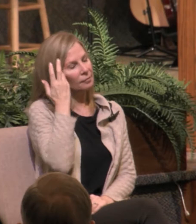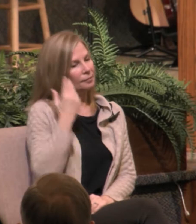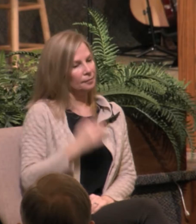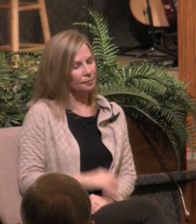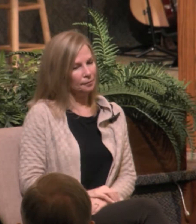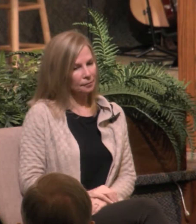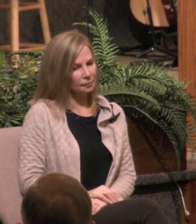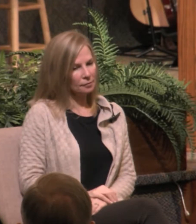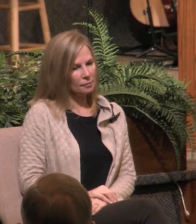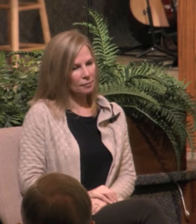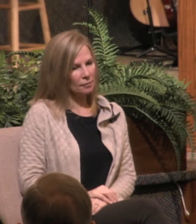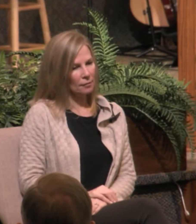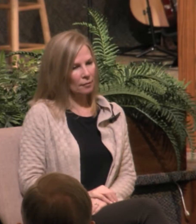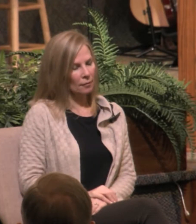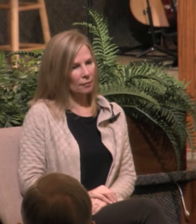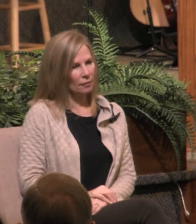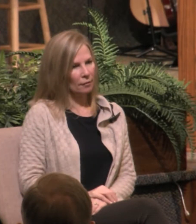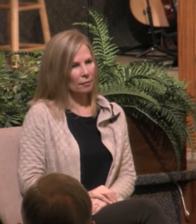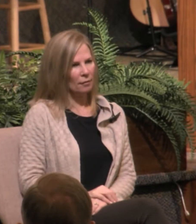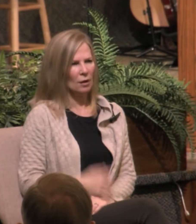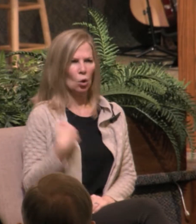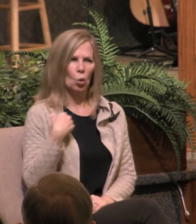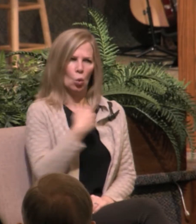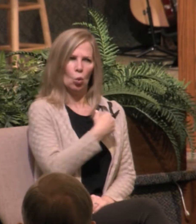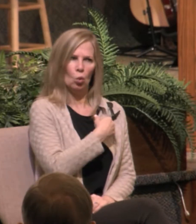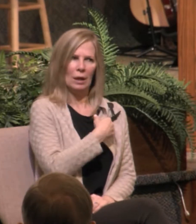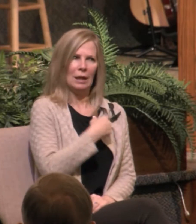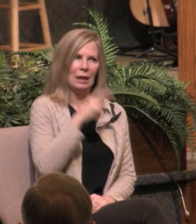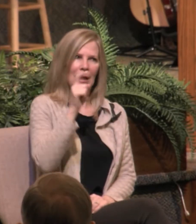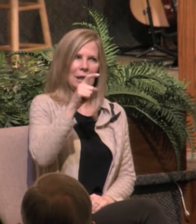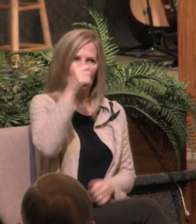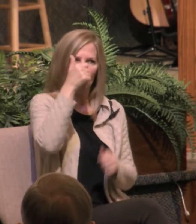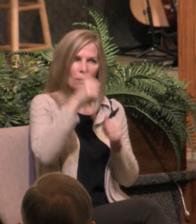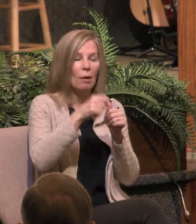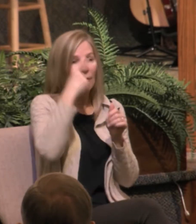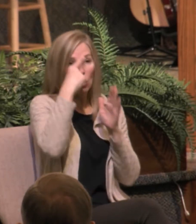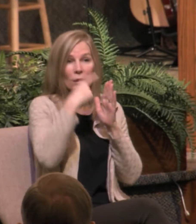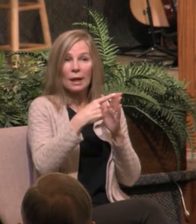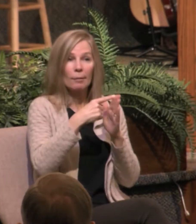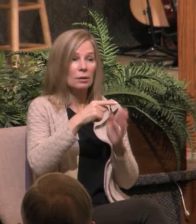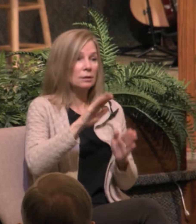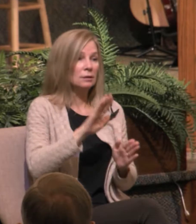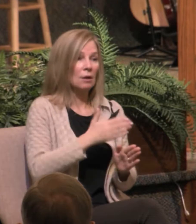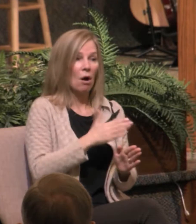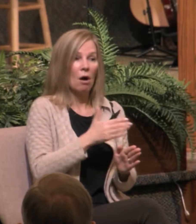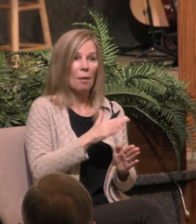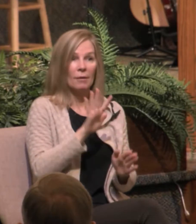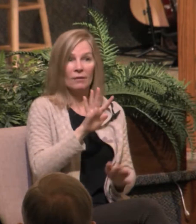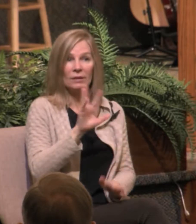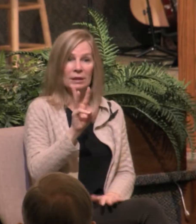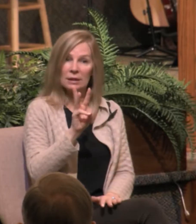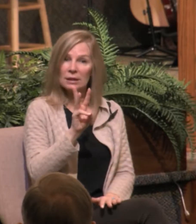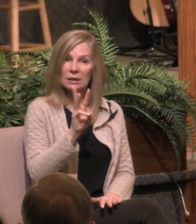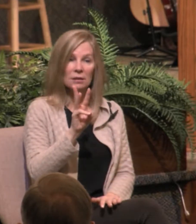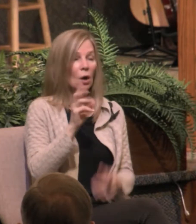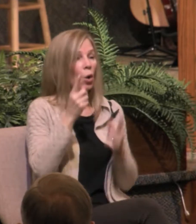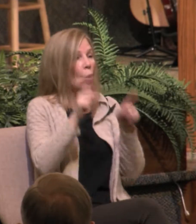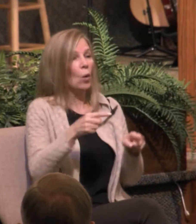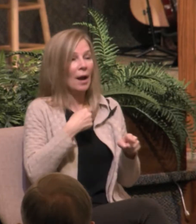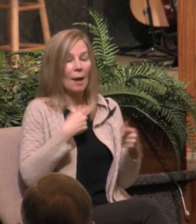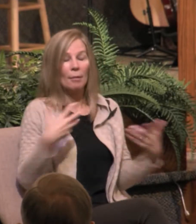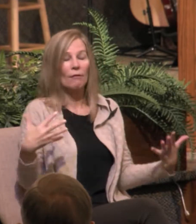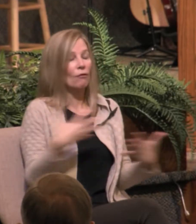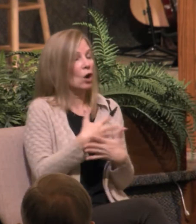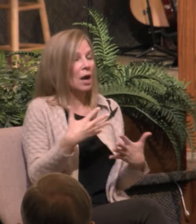I think for us, we need sometimes to remember the truths. For example, in Psalm 56, verses 3 and 4, when I am afraid, I will put